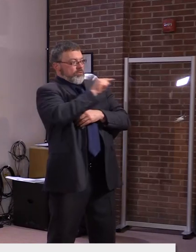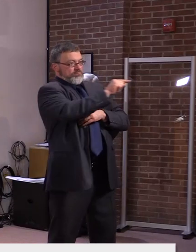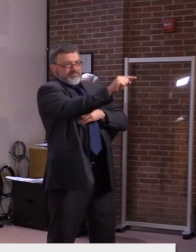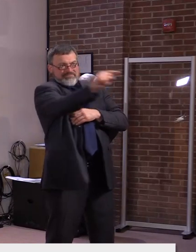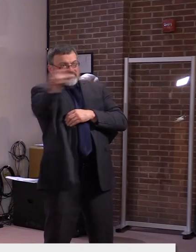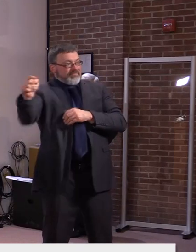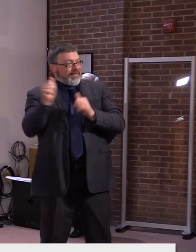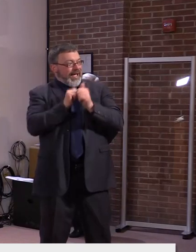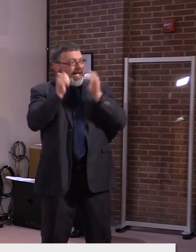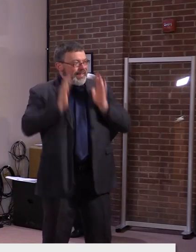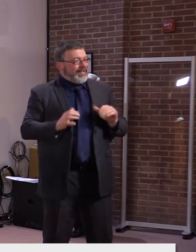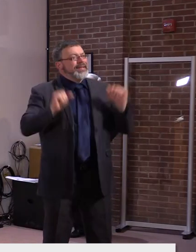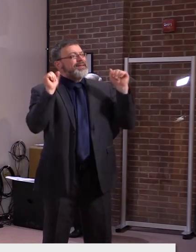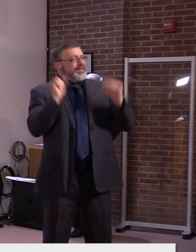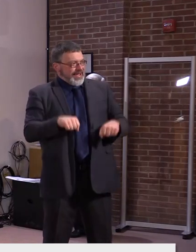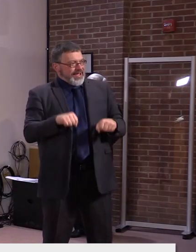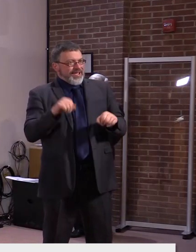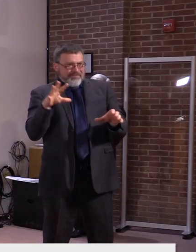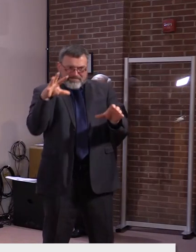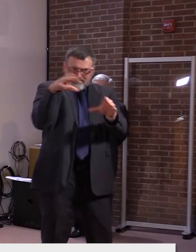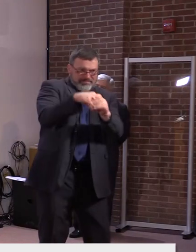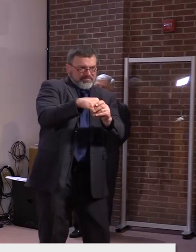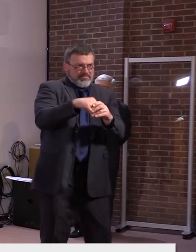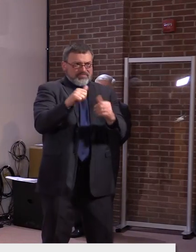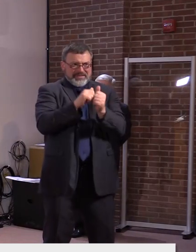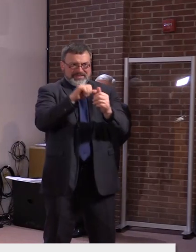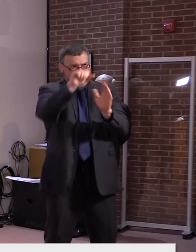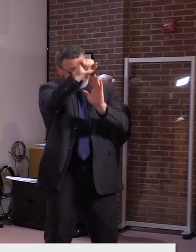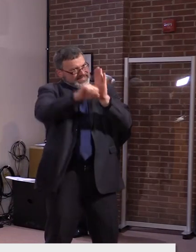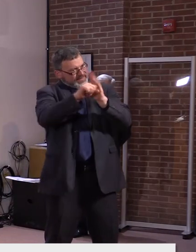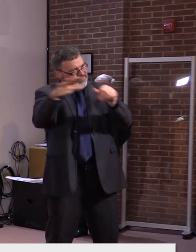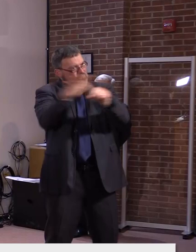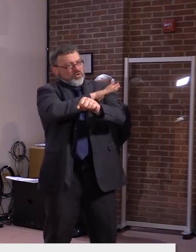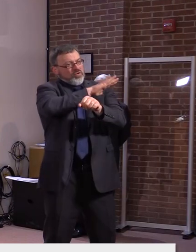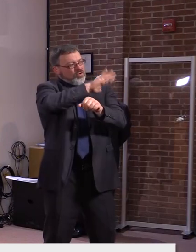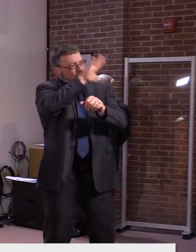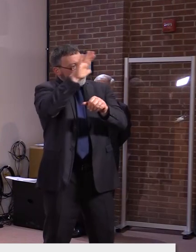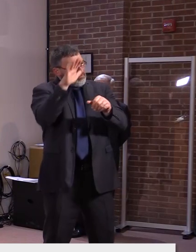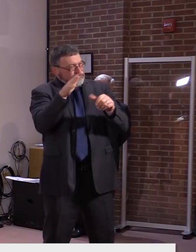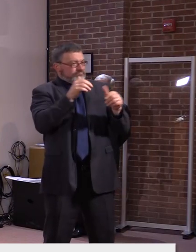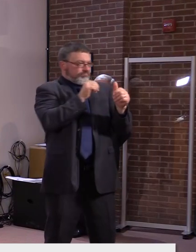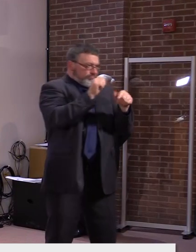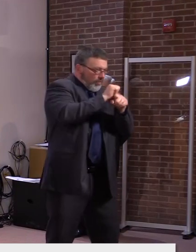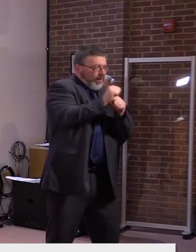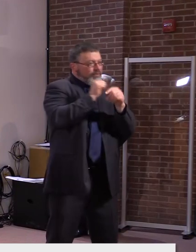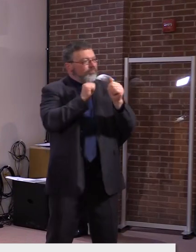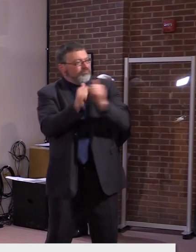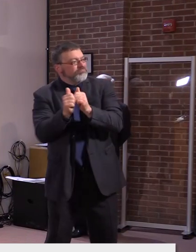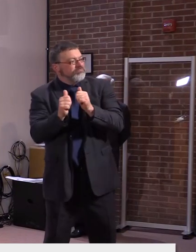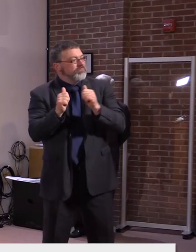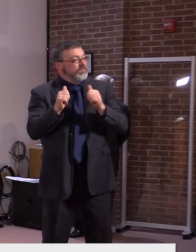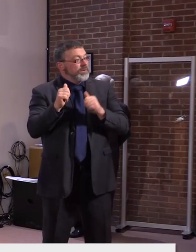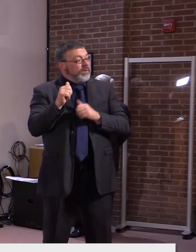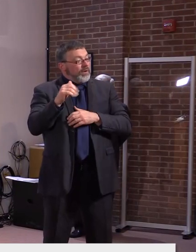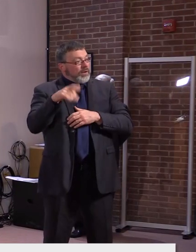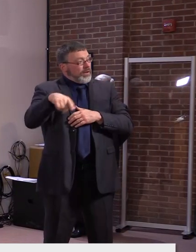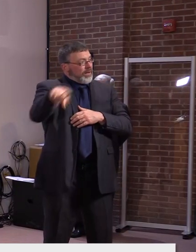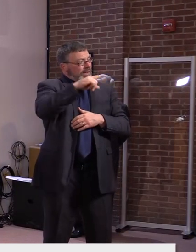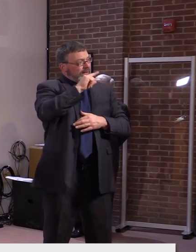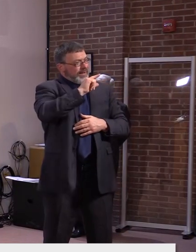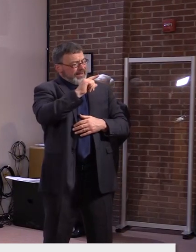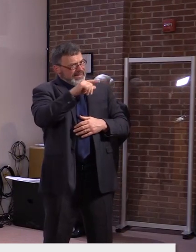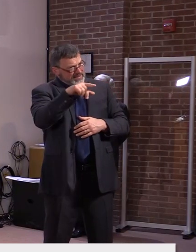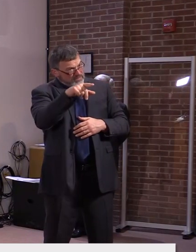enjoy a full winter sports season. These include, first, asking all eligible student athletes to get vaccinated.